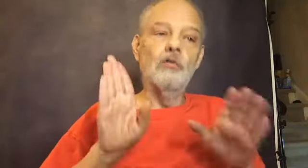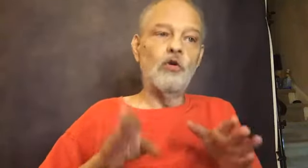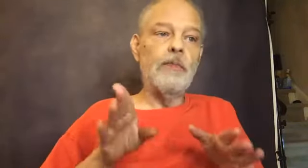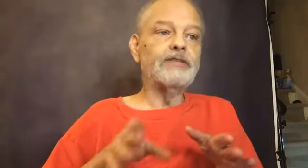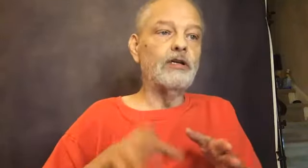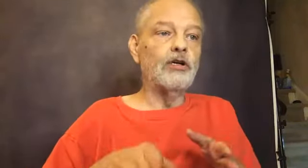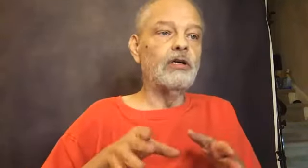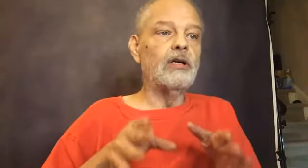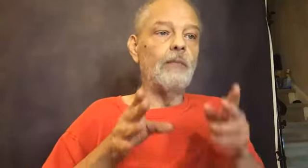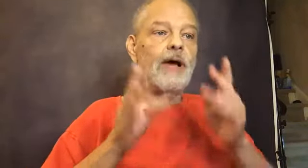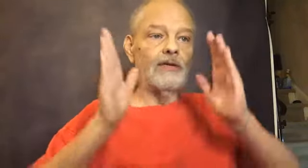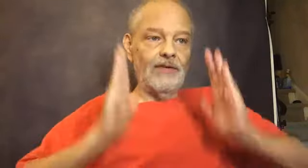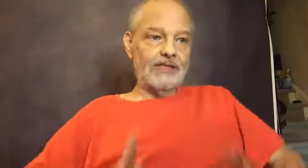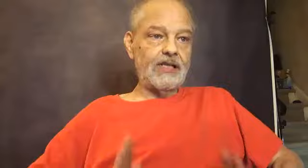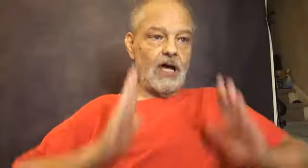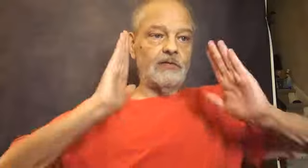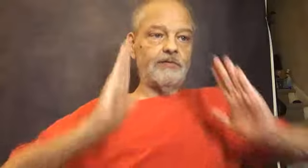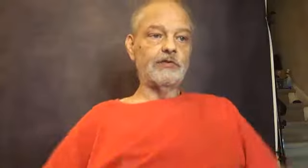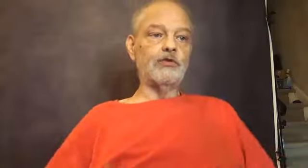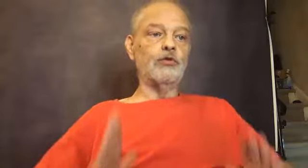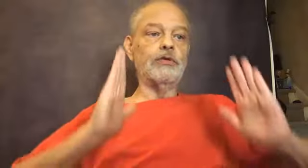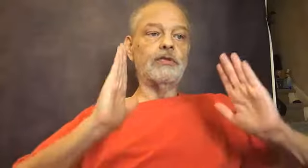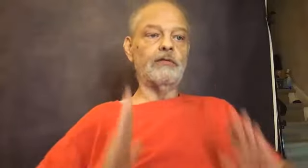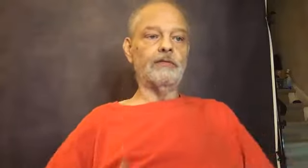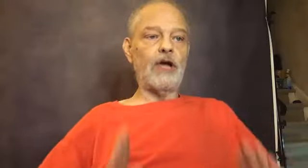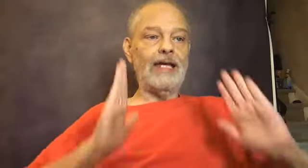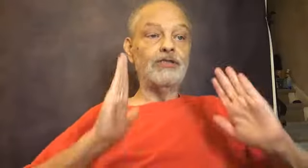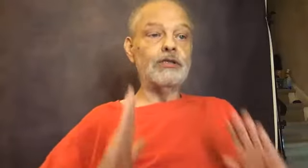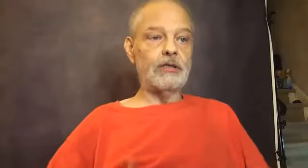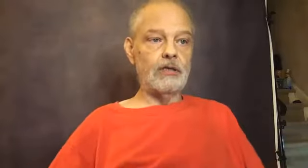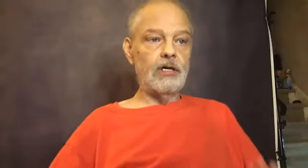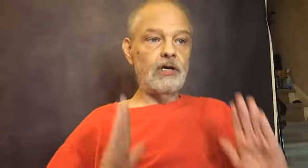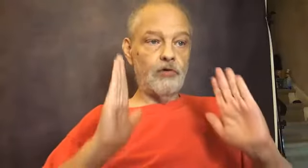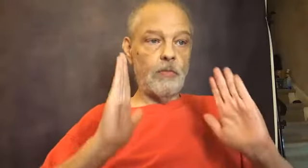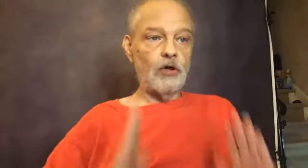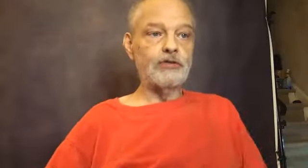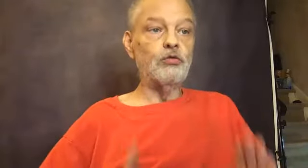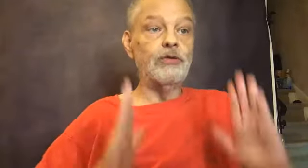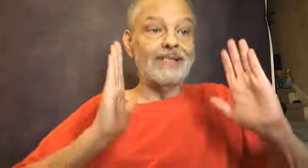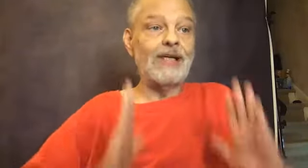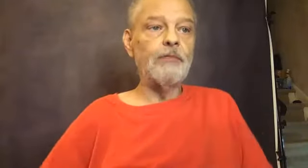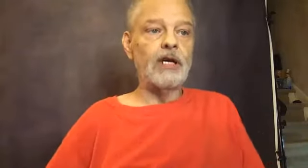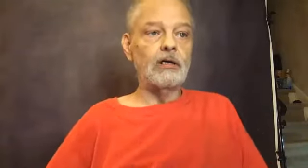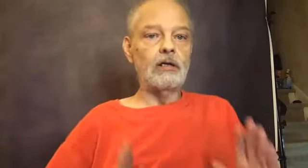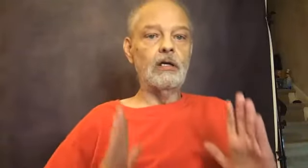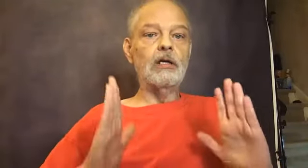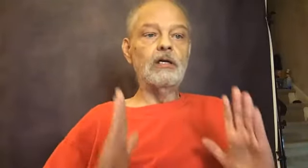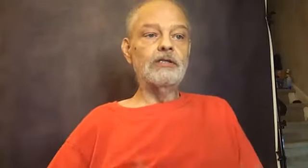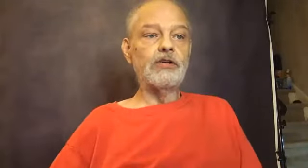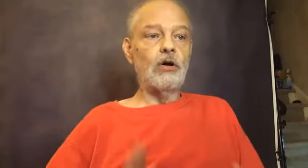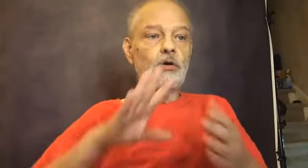we're about to learn about this sign for student, for agent, for a person who does something. So